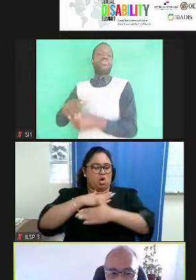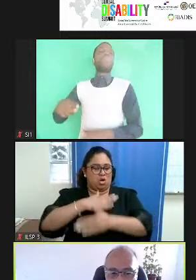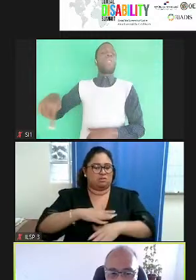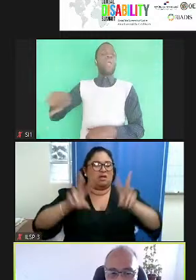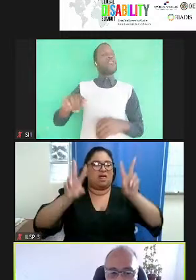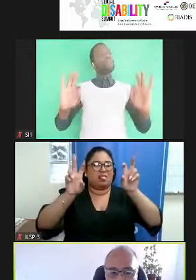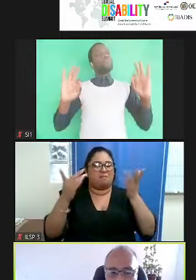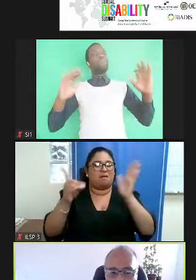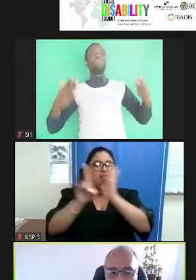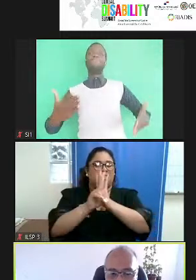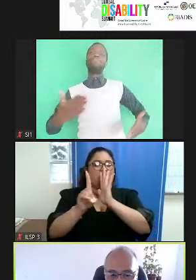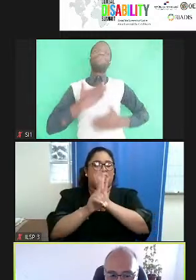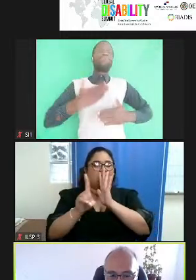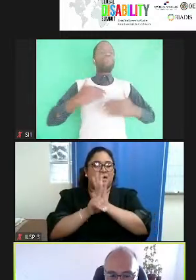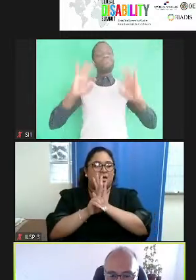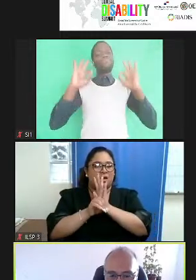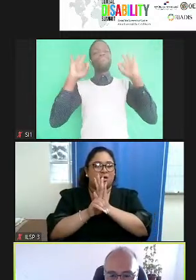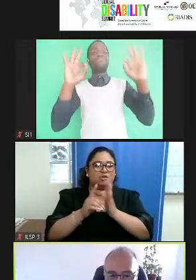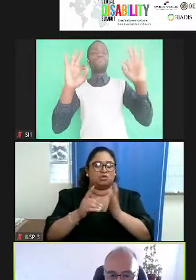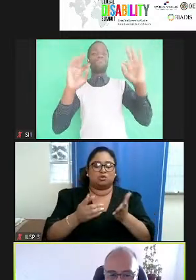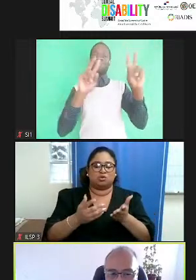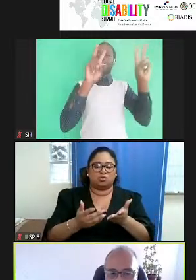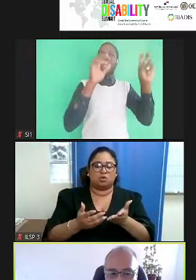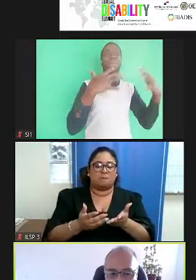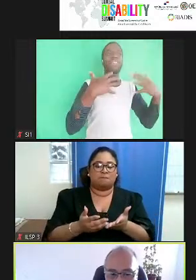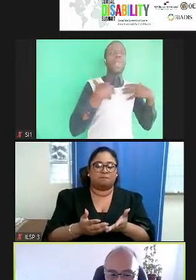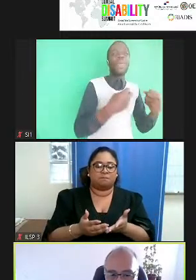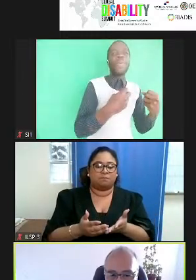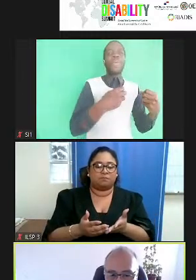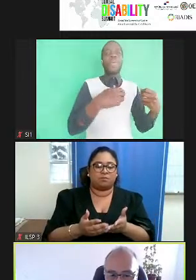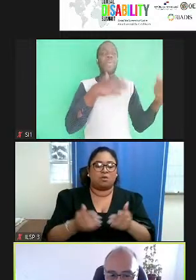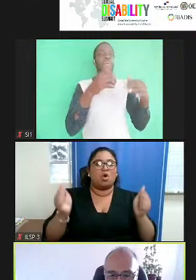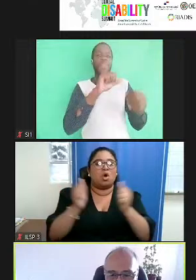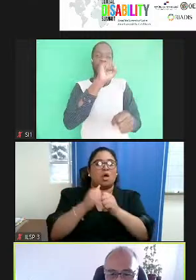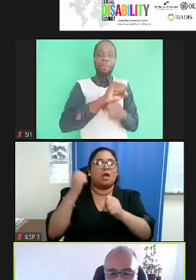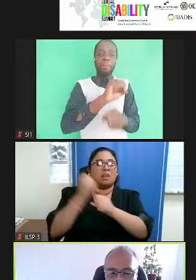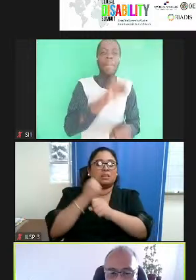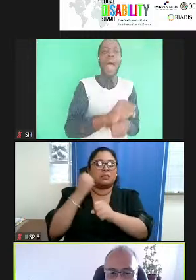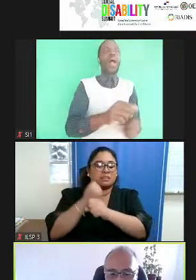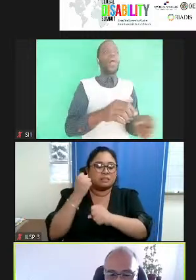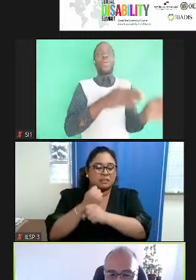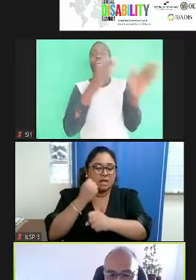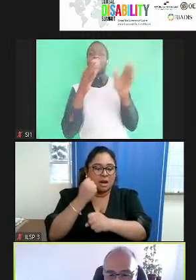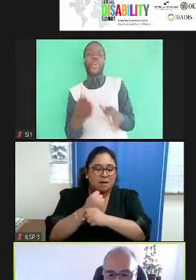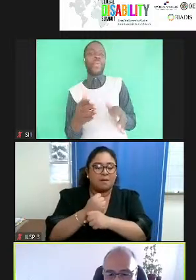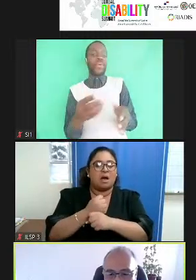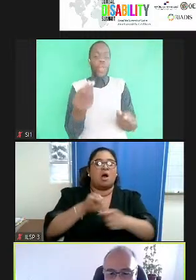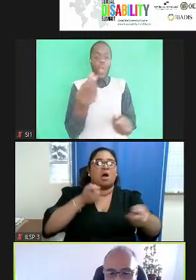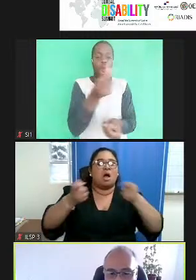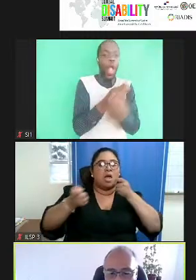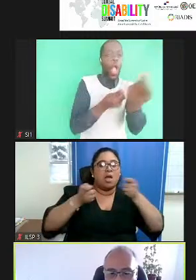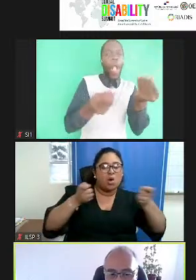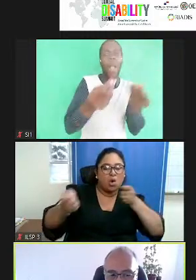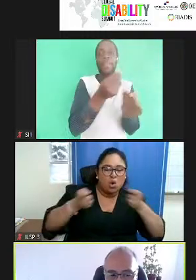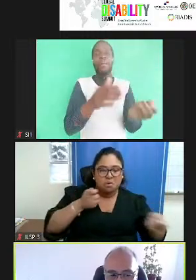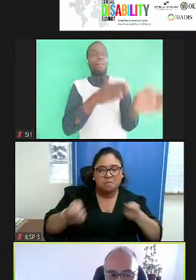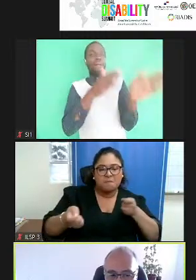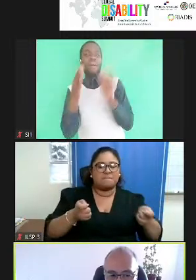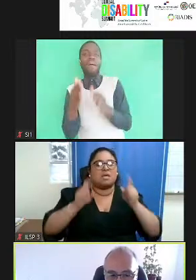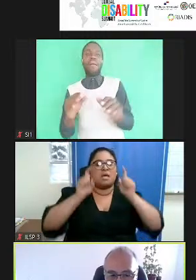and regarding rights related to health work economy